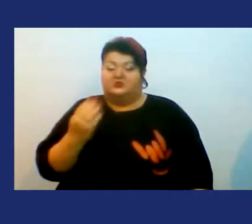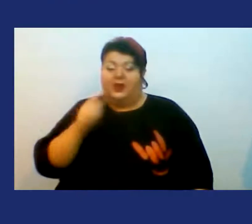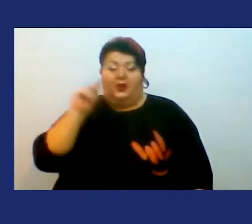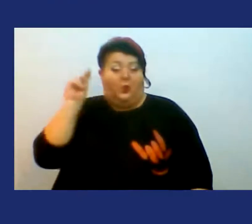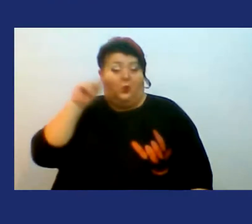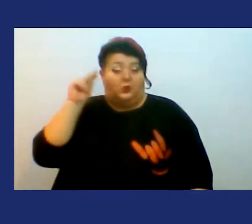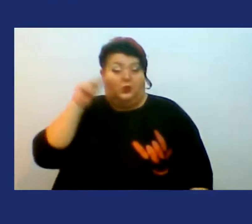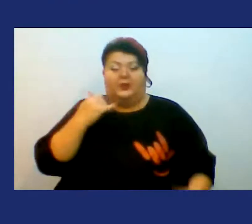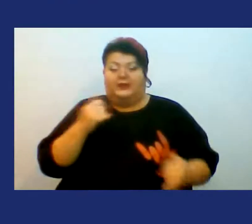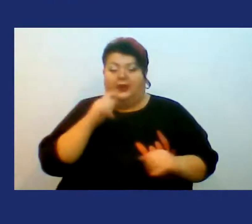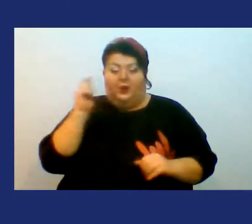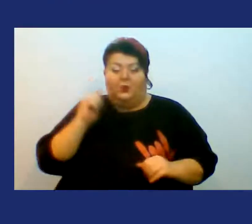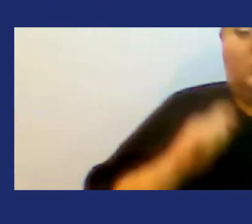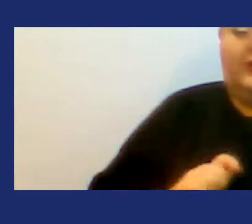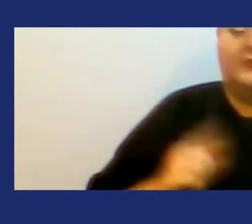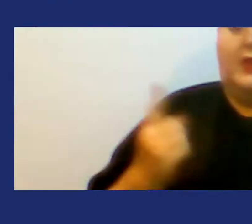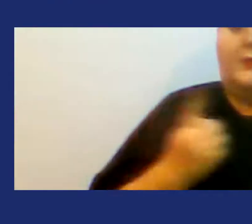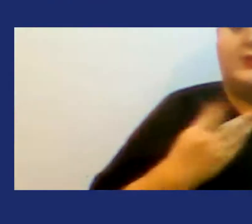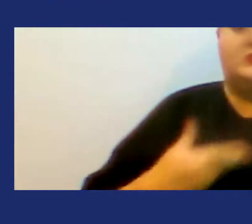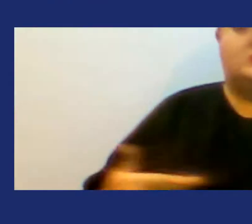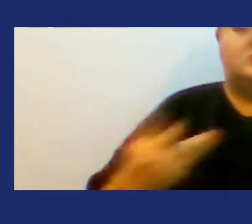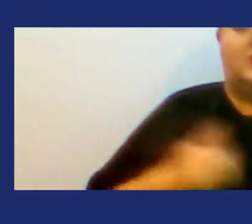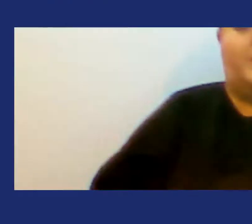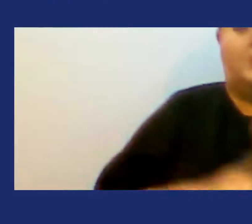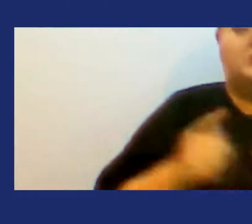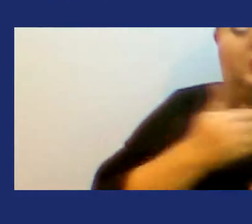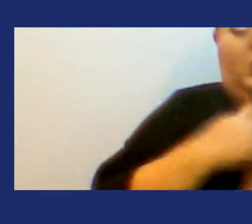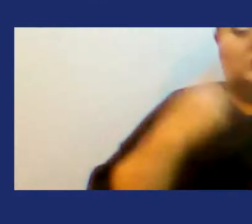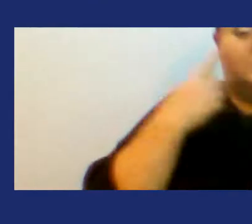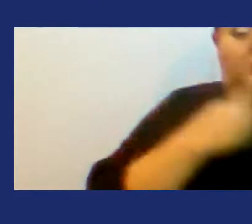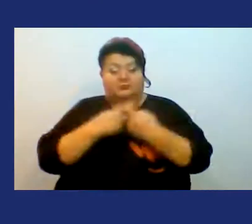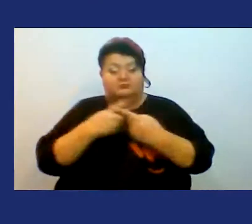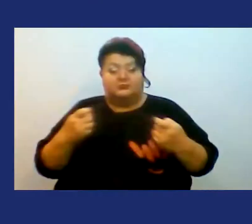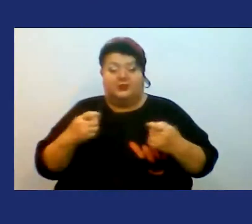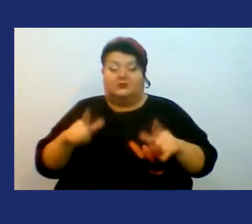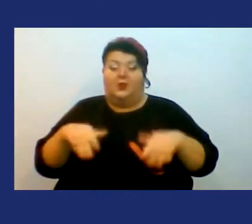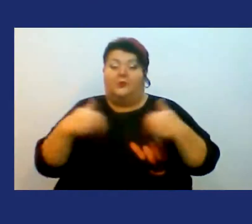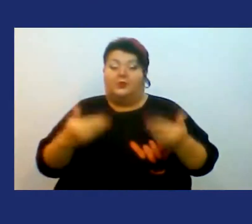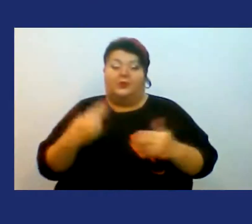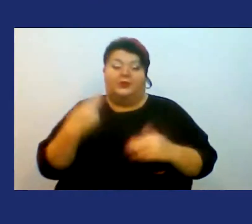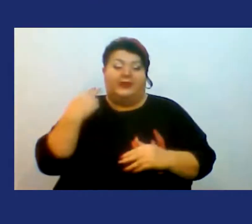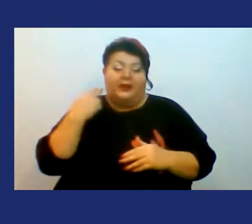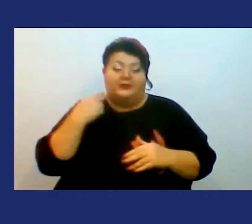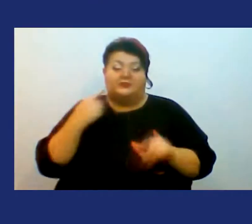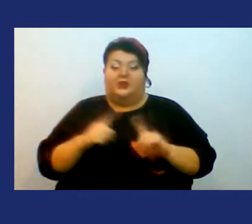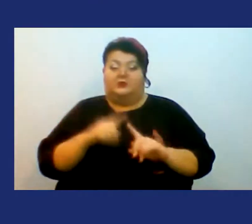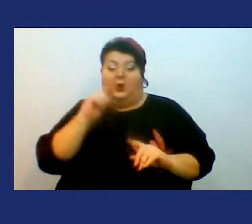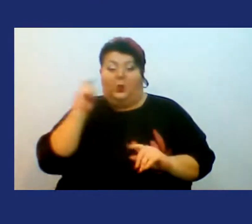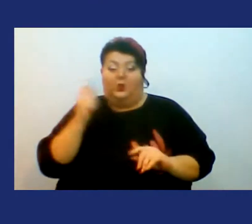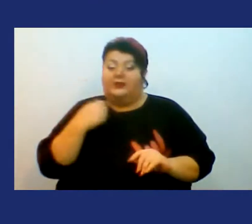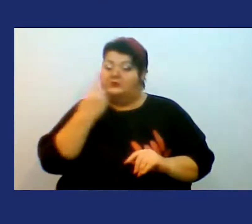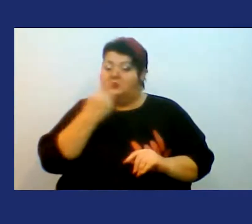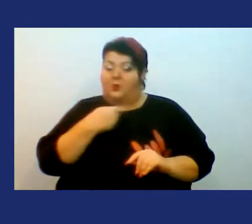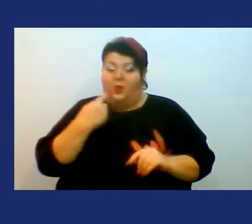to US presidential elections. Any lessons for Ukraine? Before we begin,